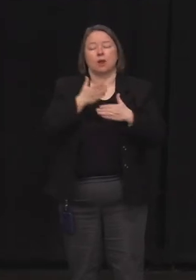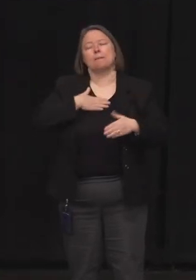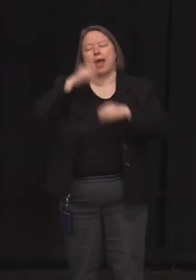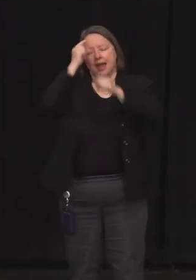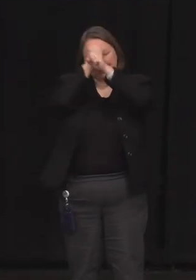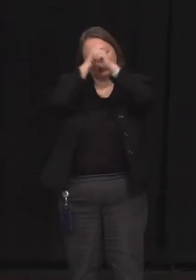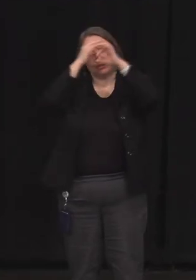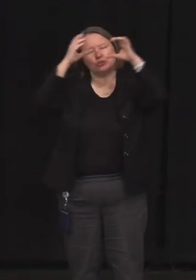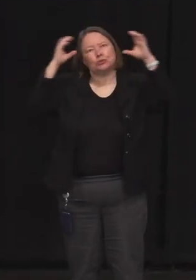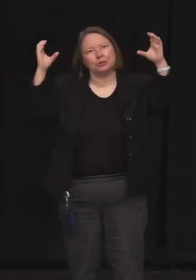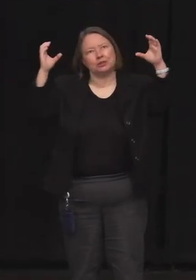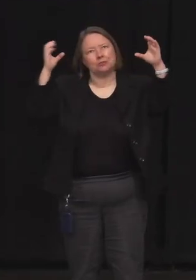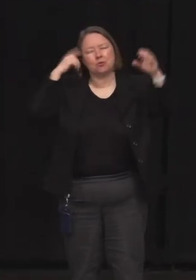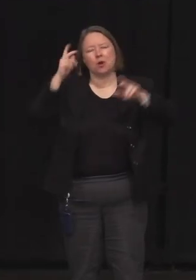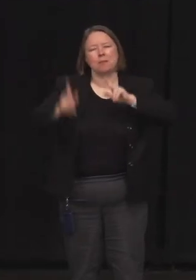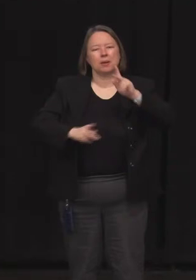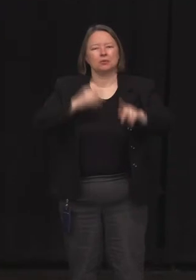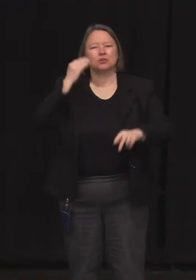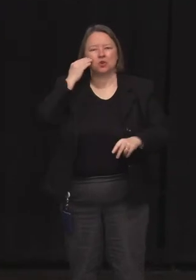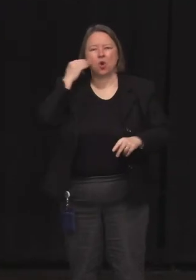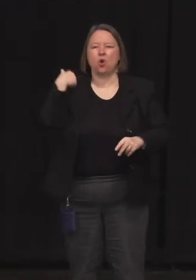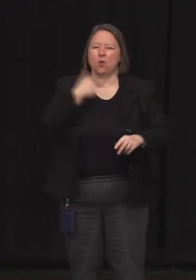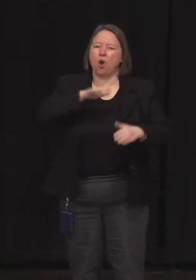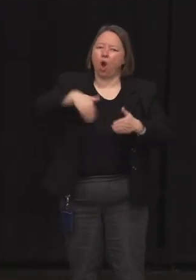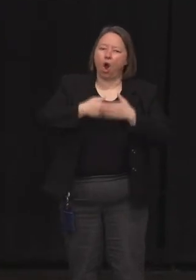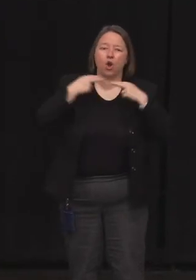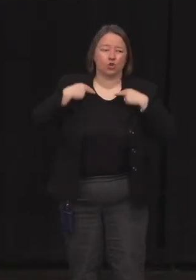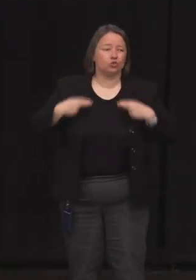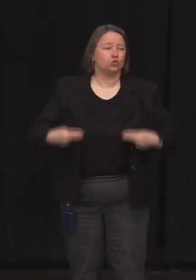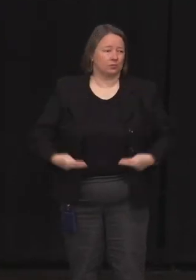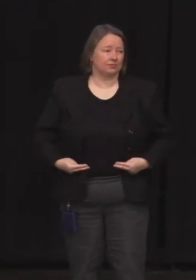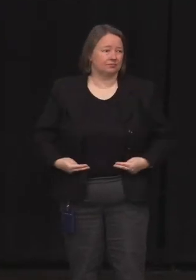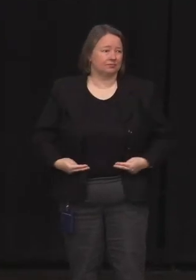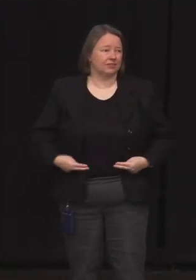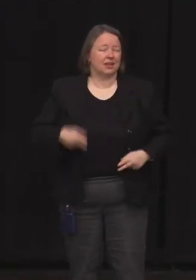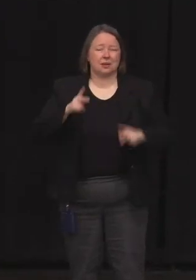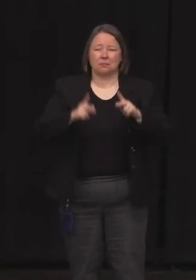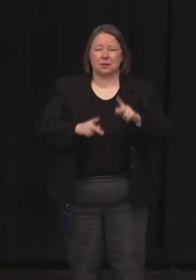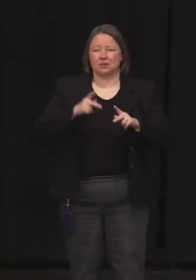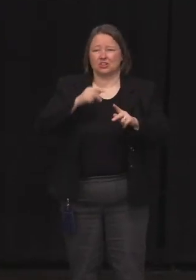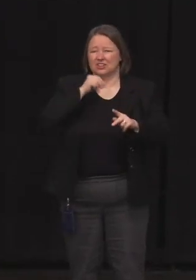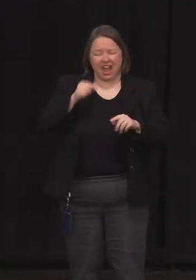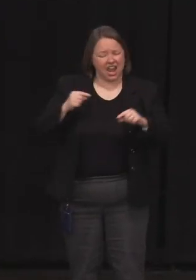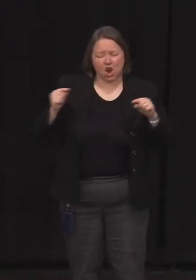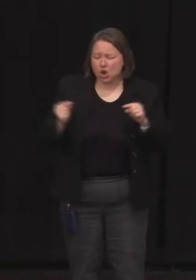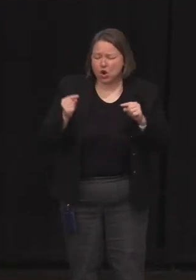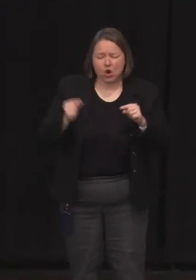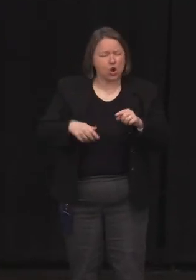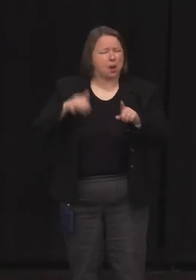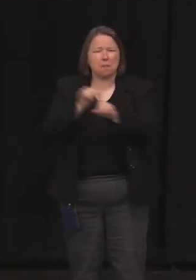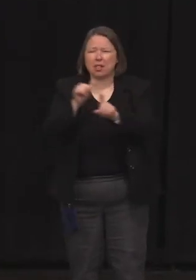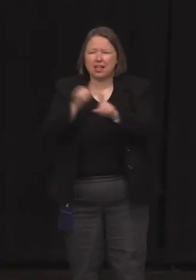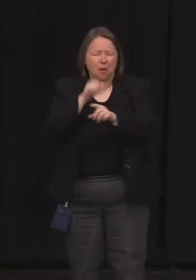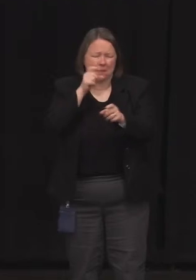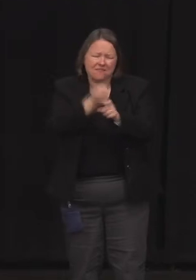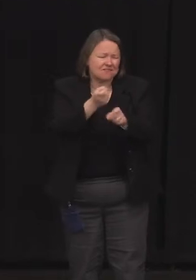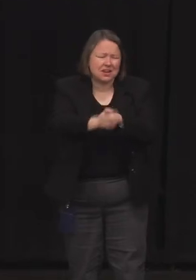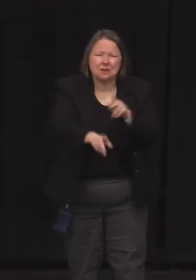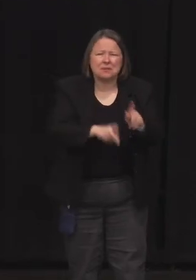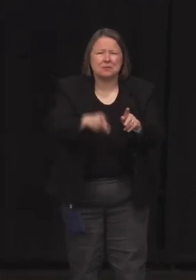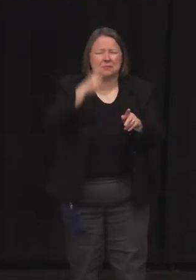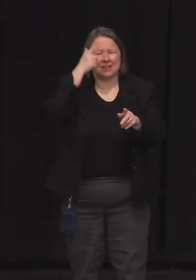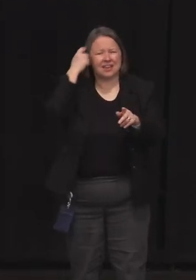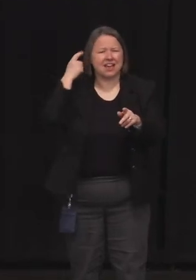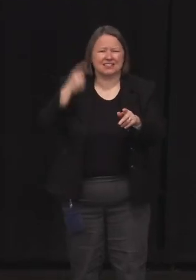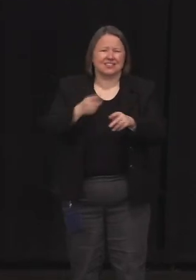My dream is for people to know that we are all human and people shouldn't get hurt are bullied or made fun of just because of the color of